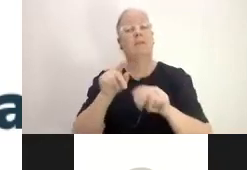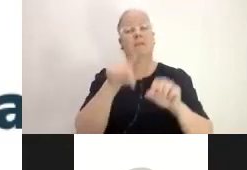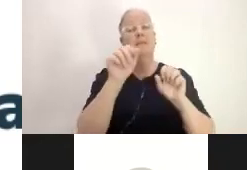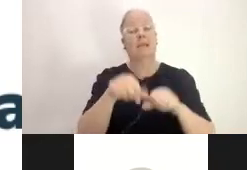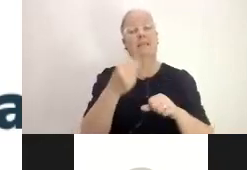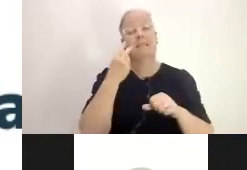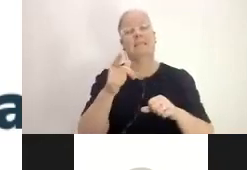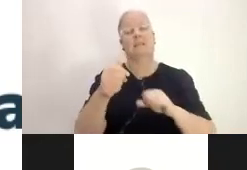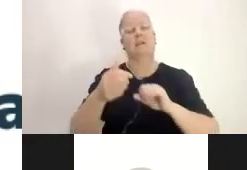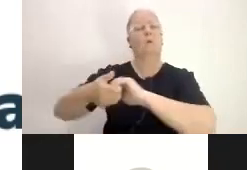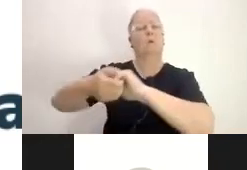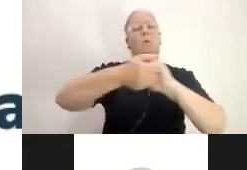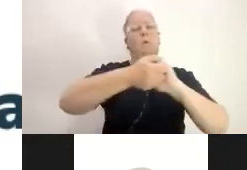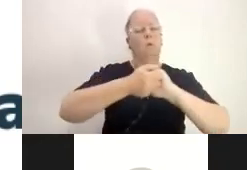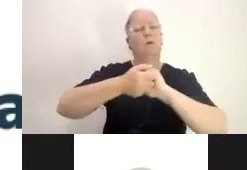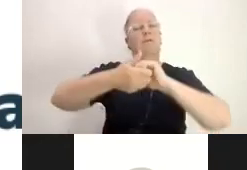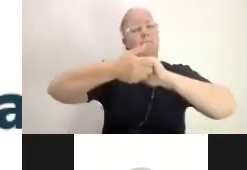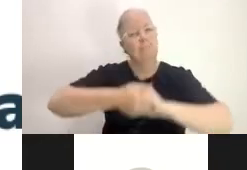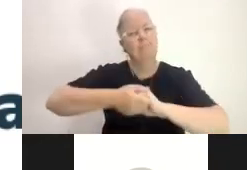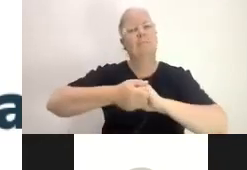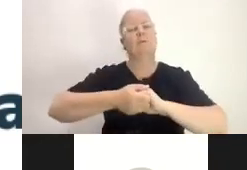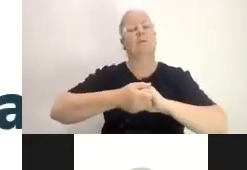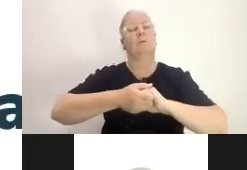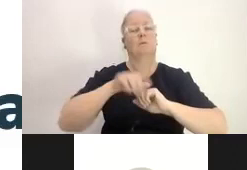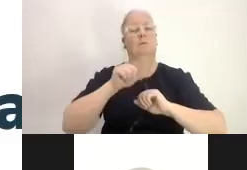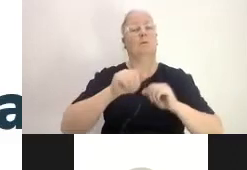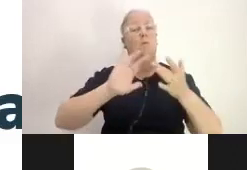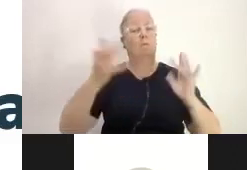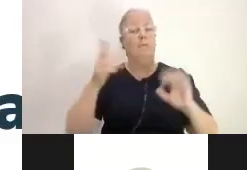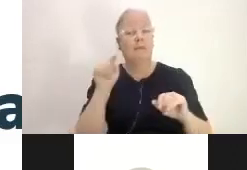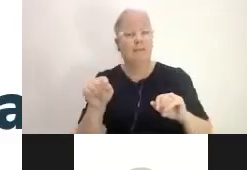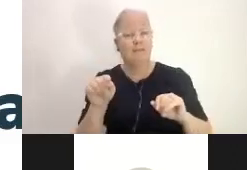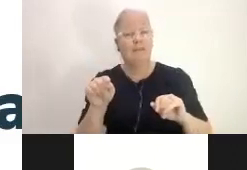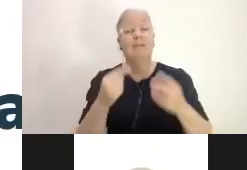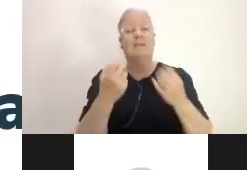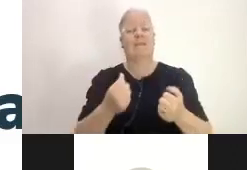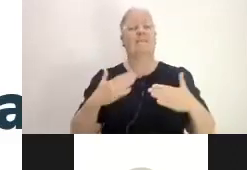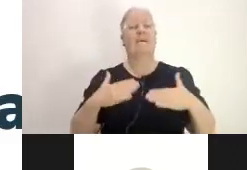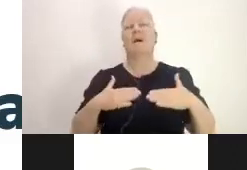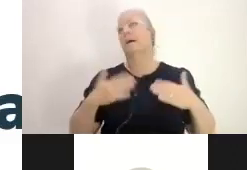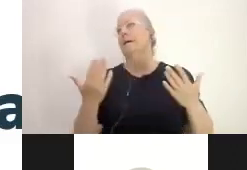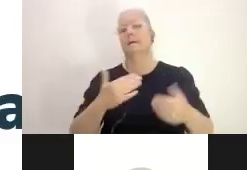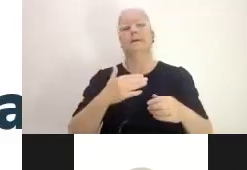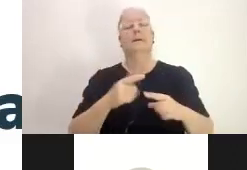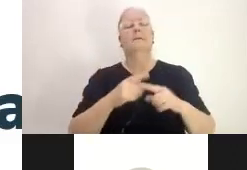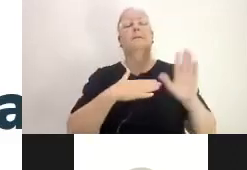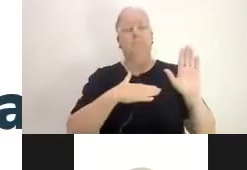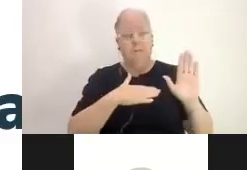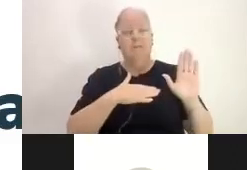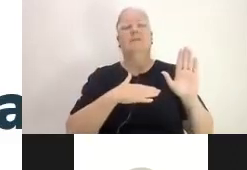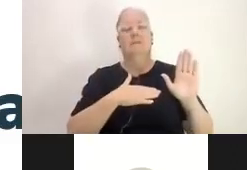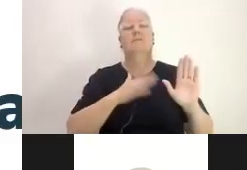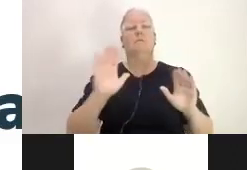Partnership website, and you can find all the relevant commitments made by the member